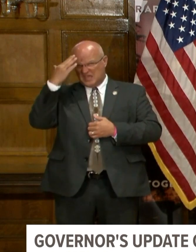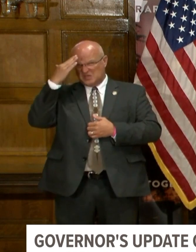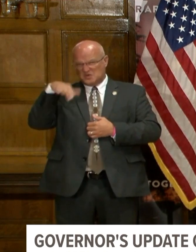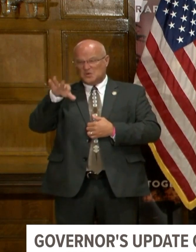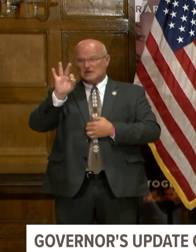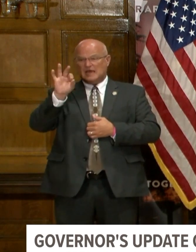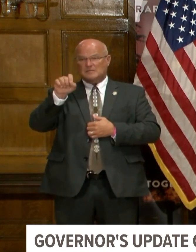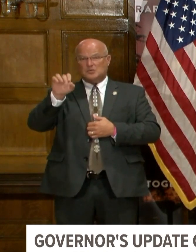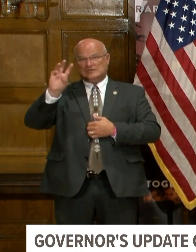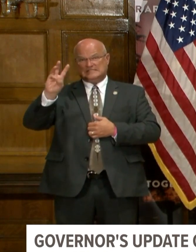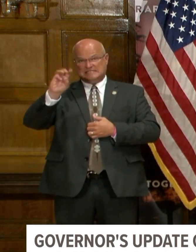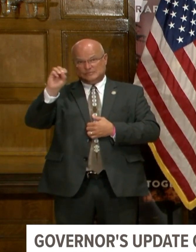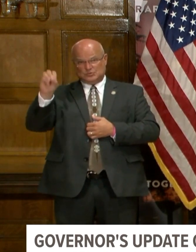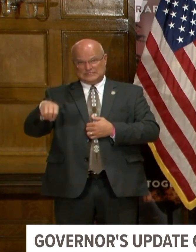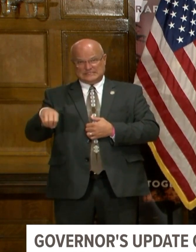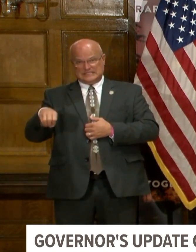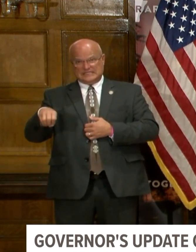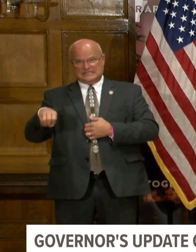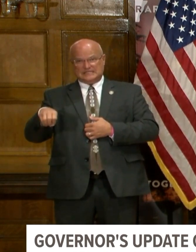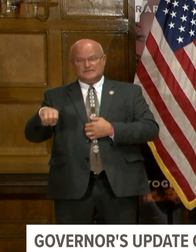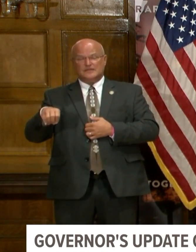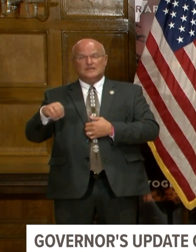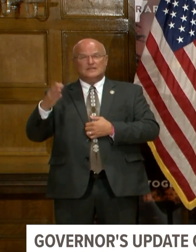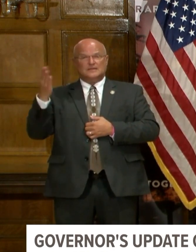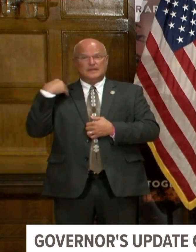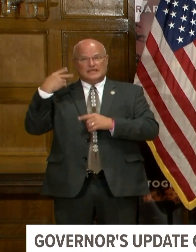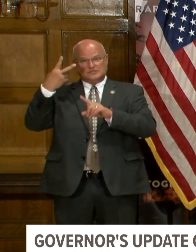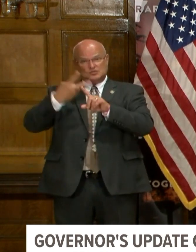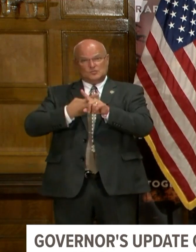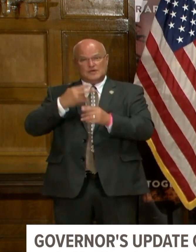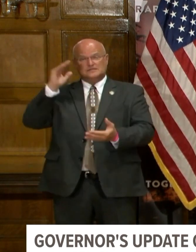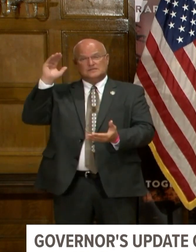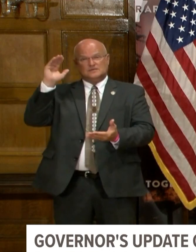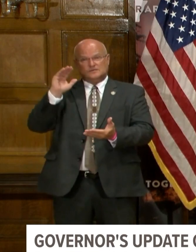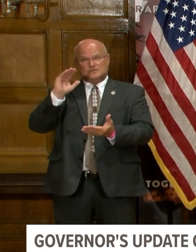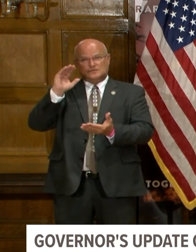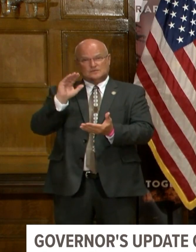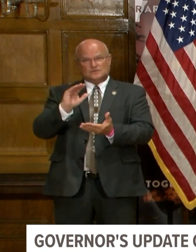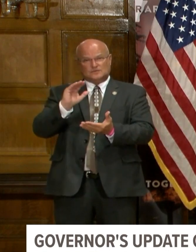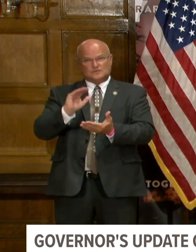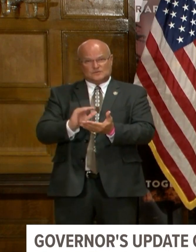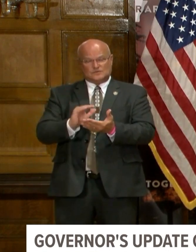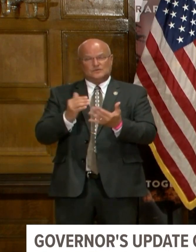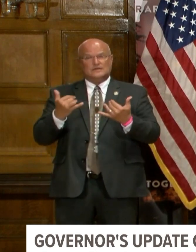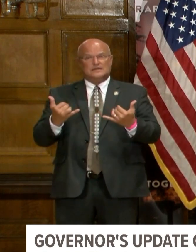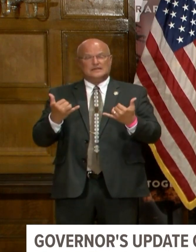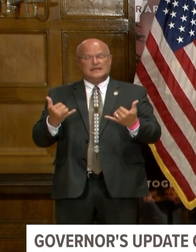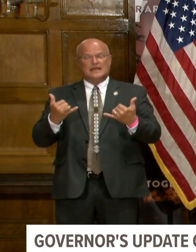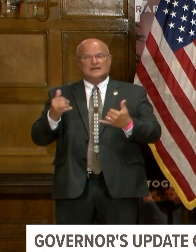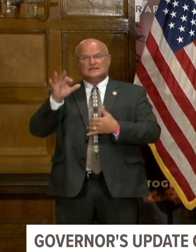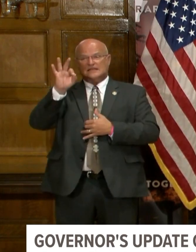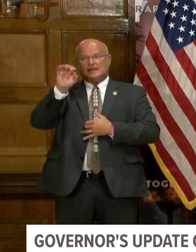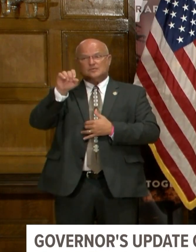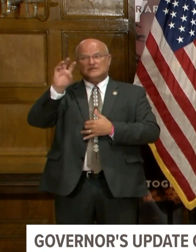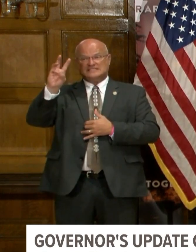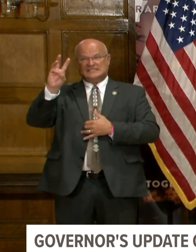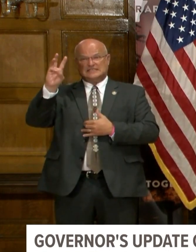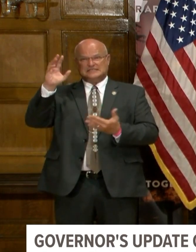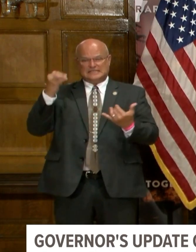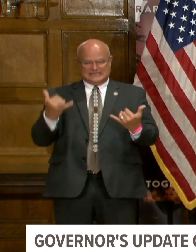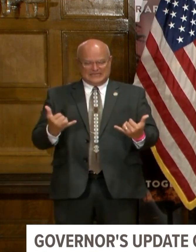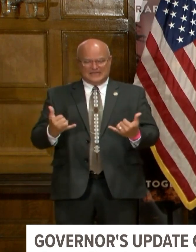at 9.6%. So over the last 2 months, we've reduced our state unemployment rate from 9.6%